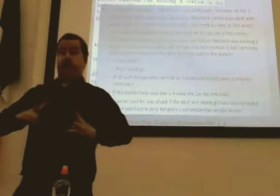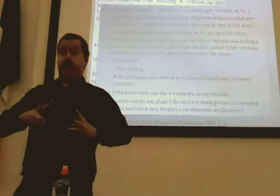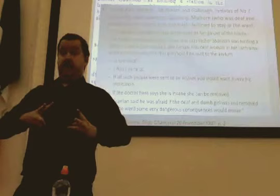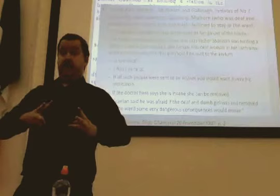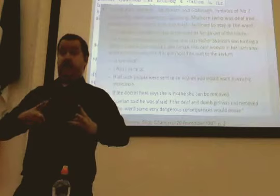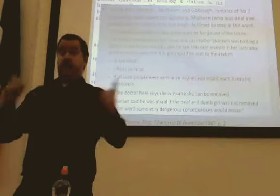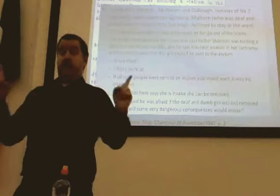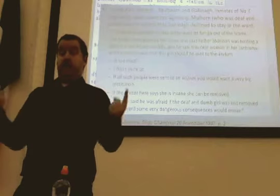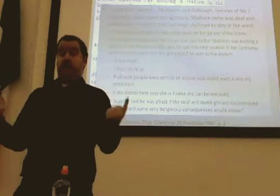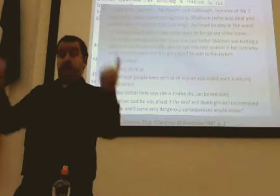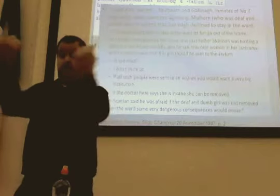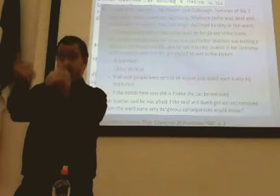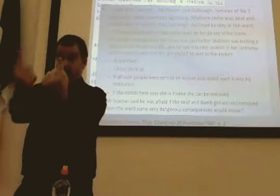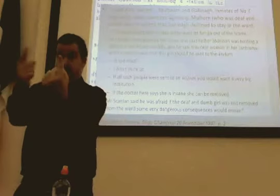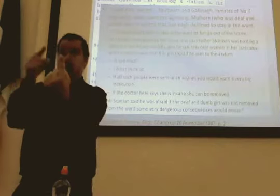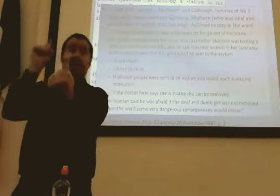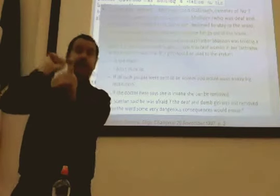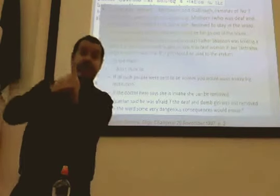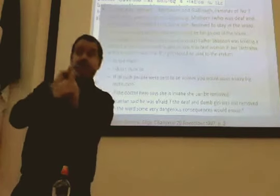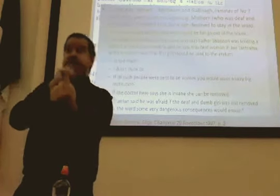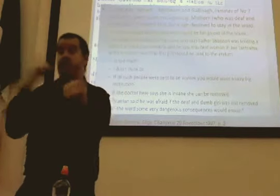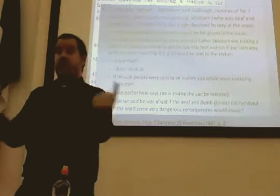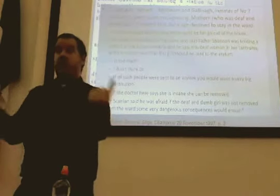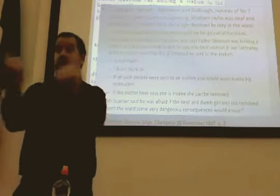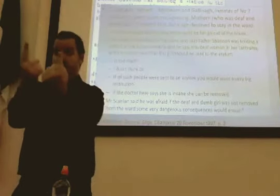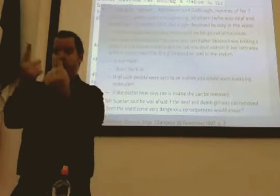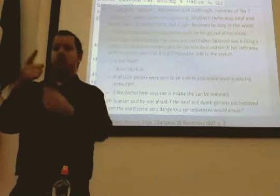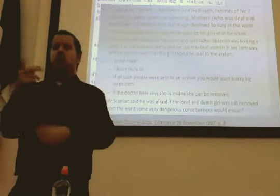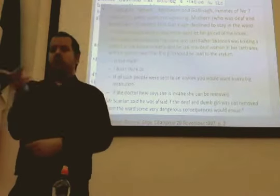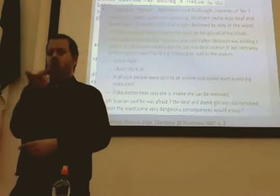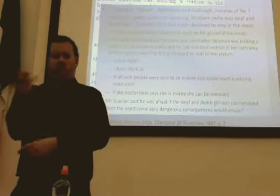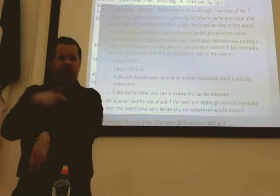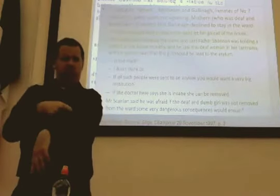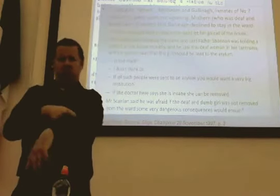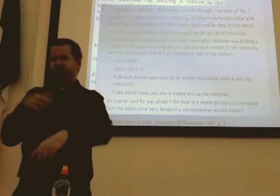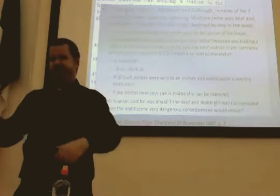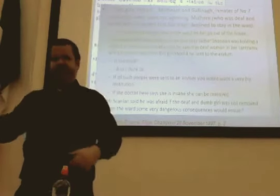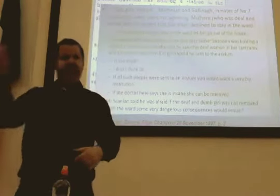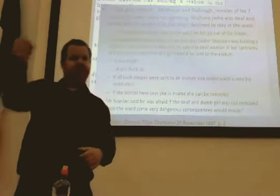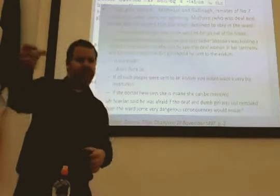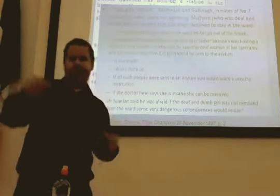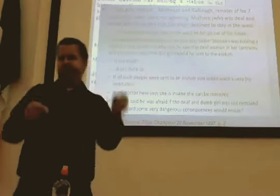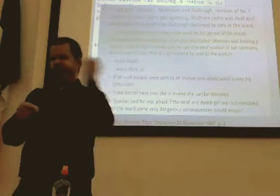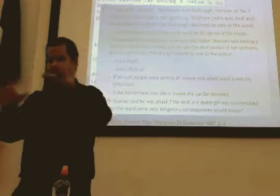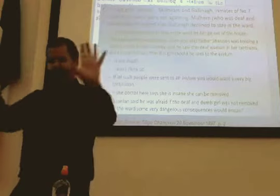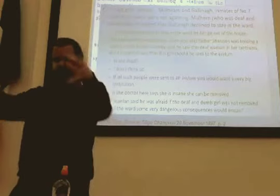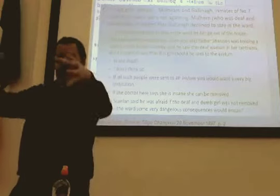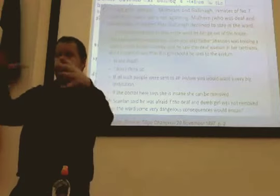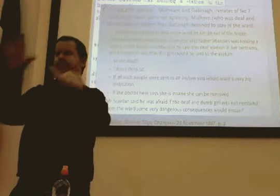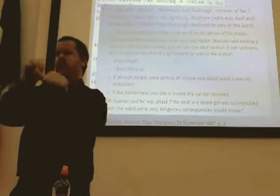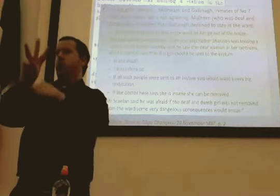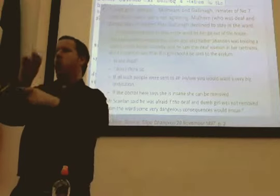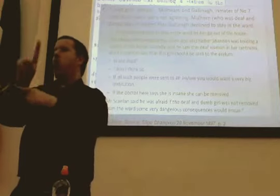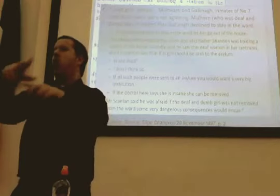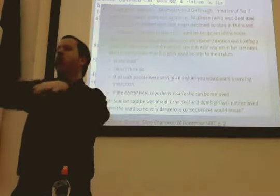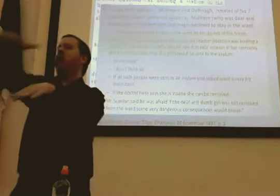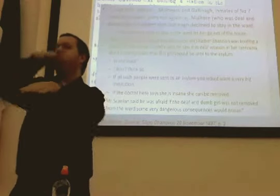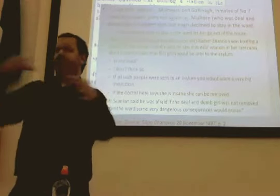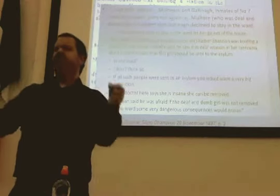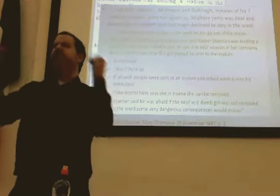so this is in relation to two women, a deaf and a hearing woman, who were both in trouble, and they were brought to a